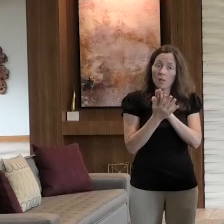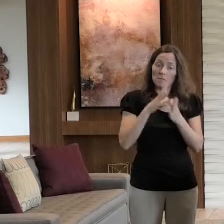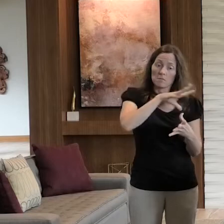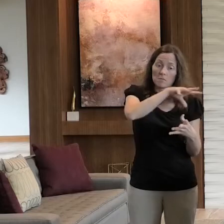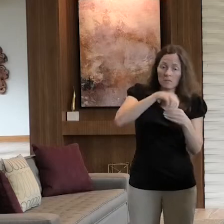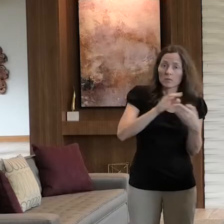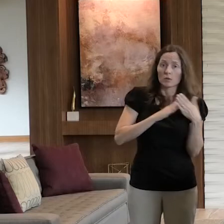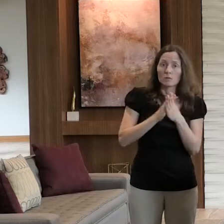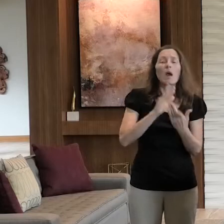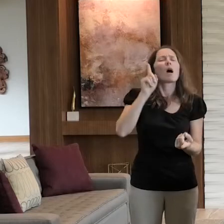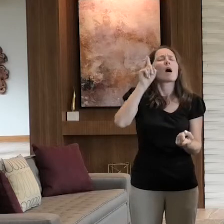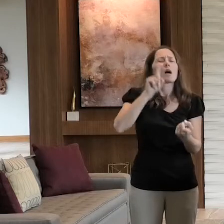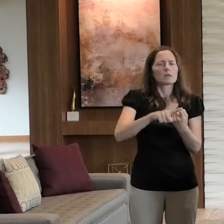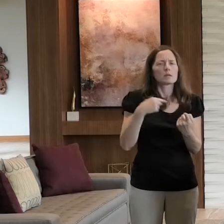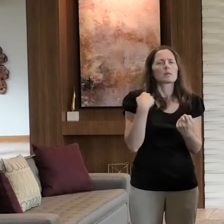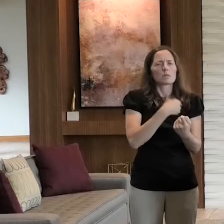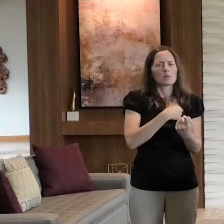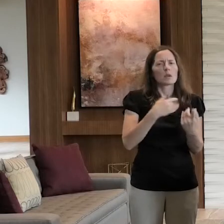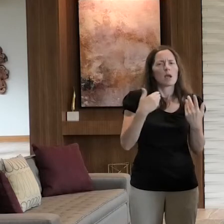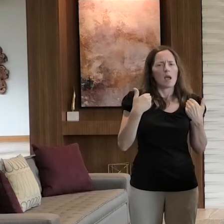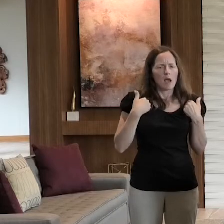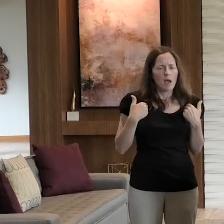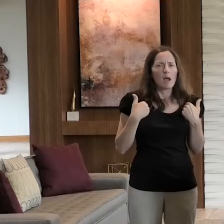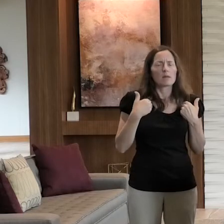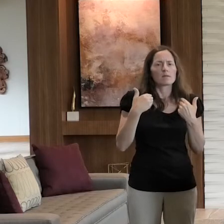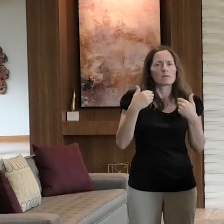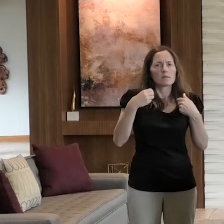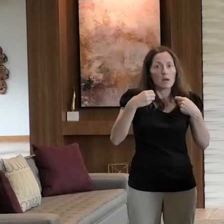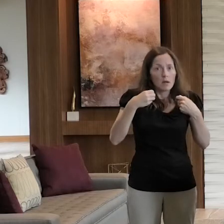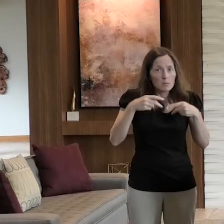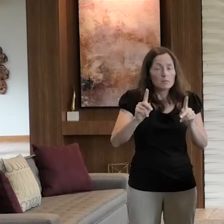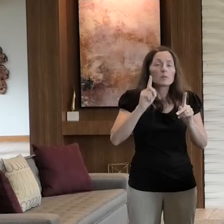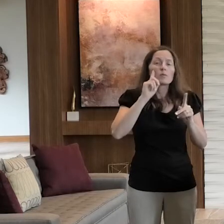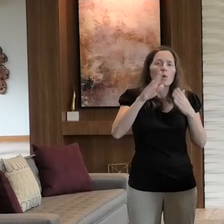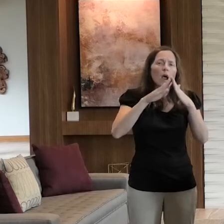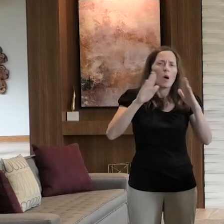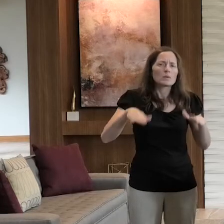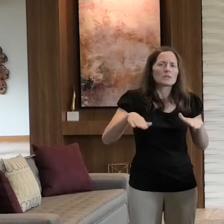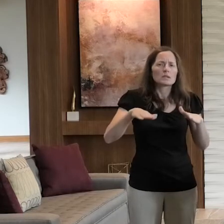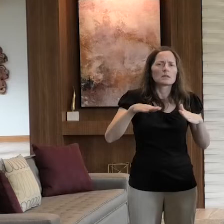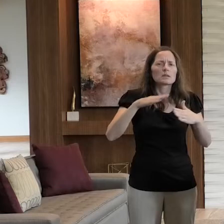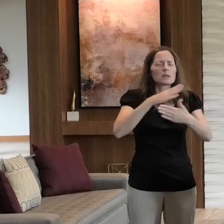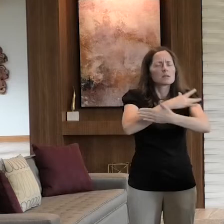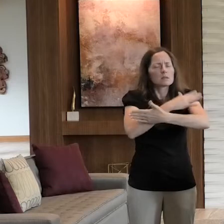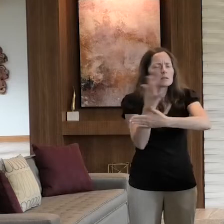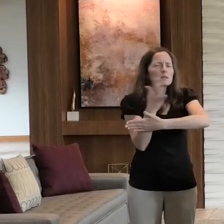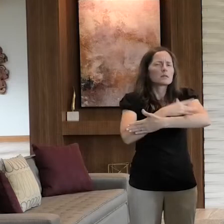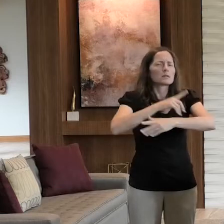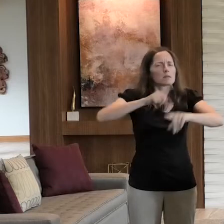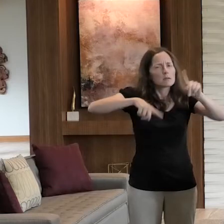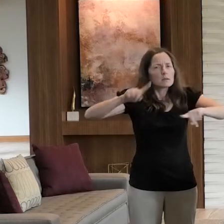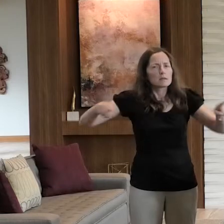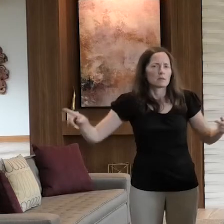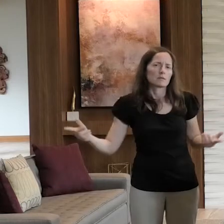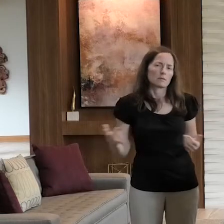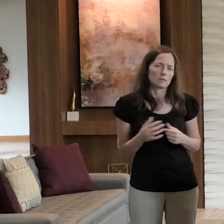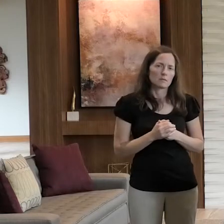a full range of housing opportunities, okay? So this